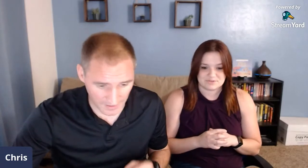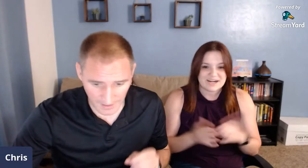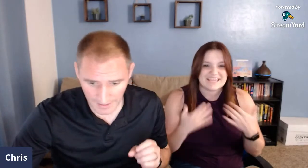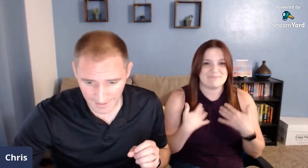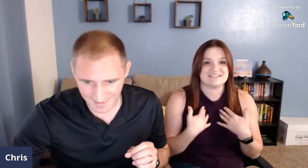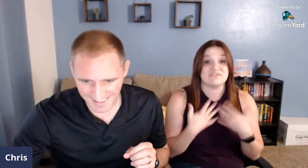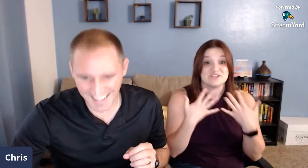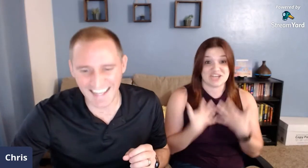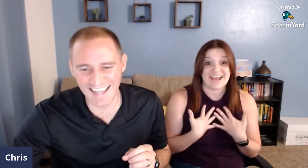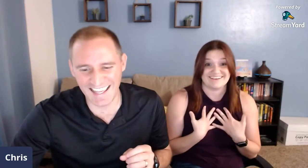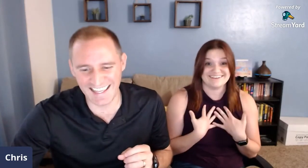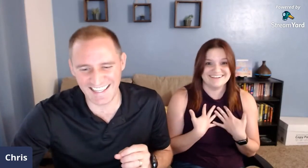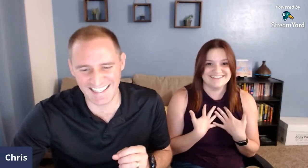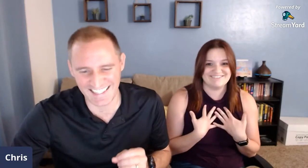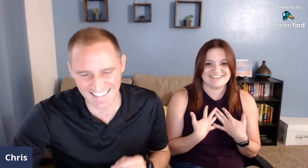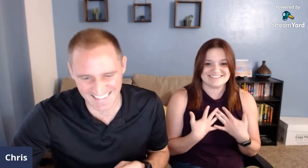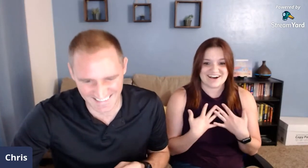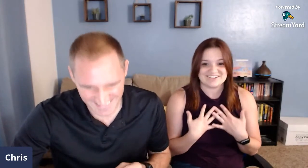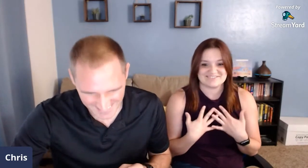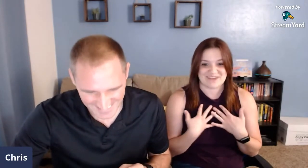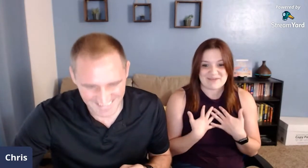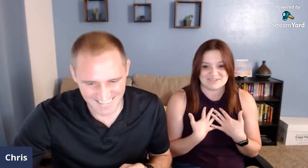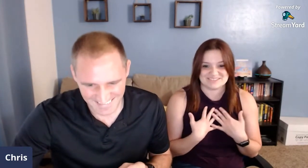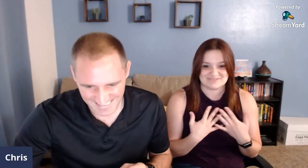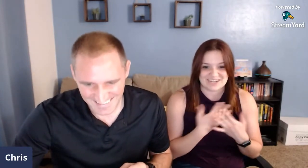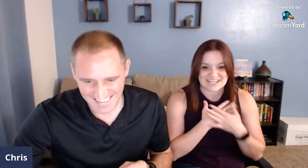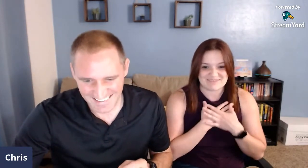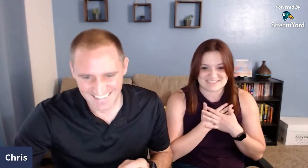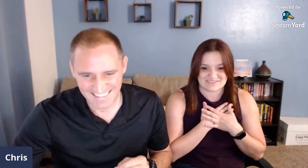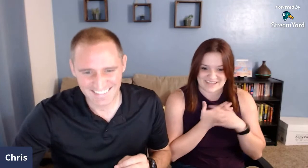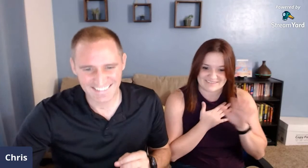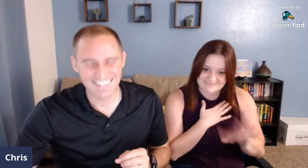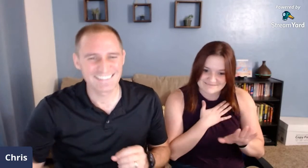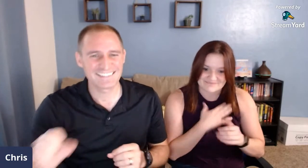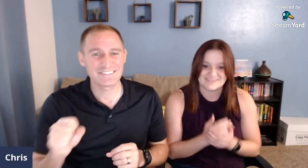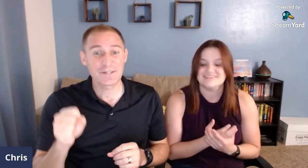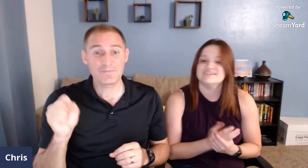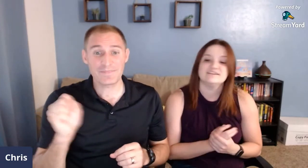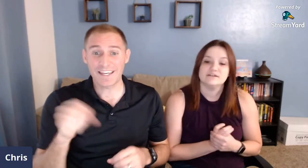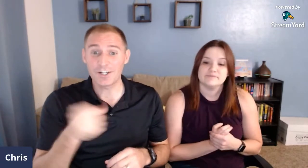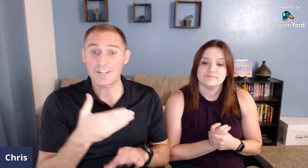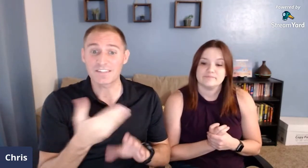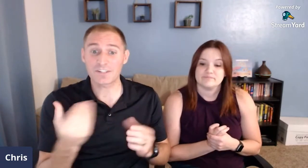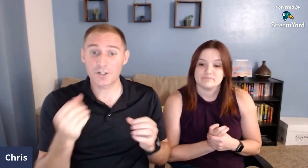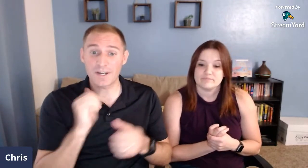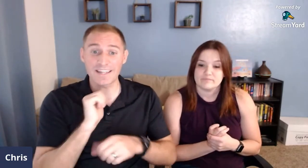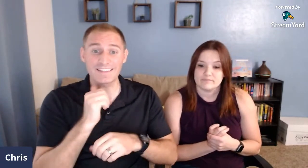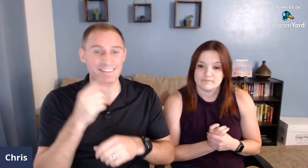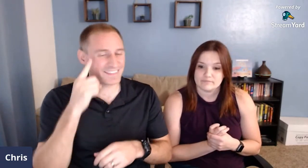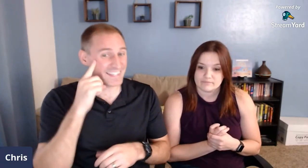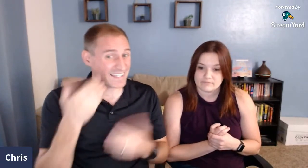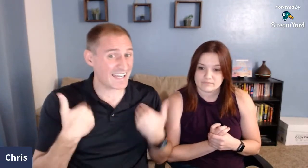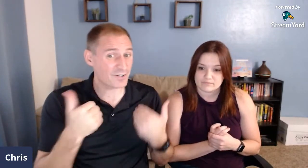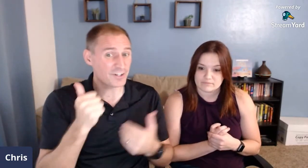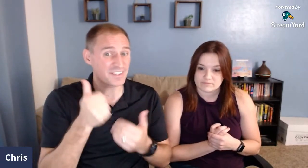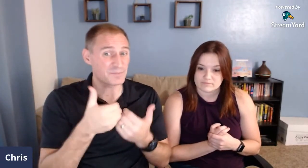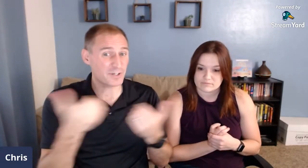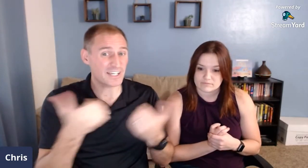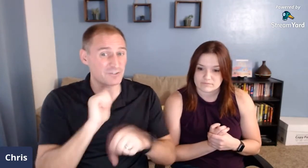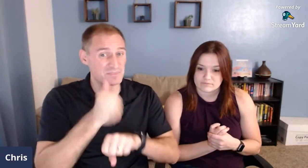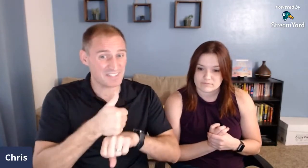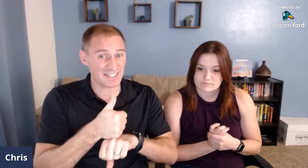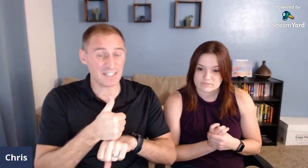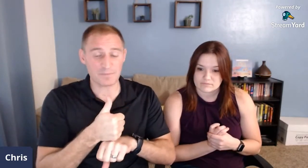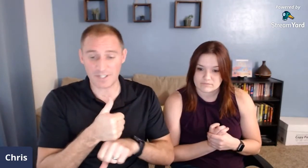so it looks like I'm trying to keep myself in check because I'll just ramble. So I'm trying to keep myself like, Yeah, okay, so I think I have all